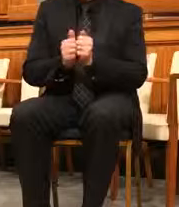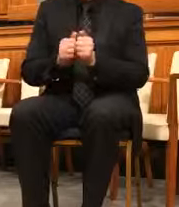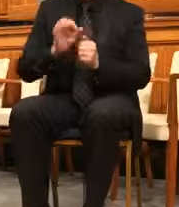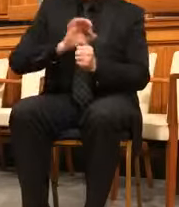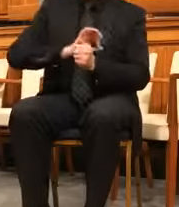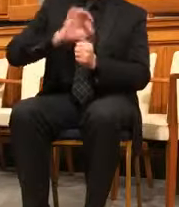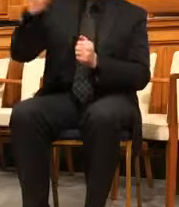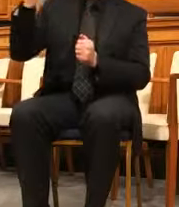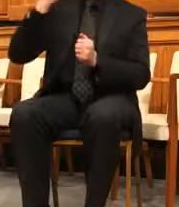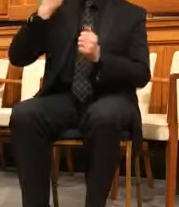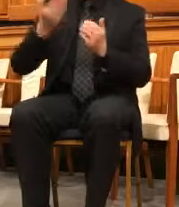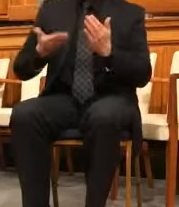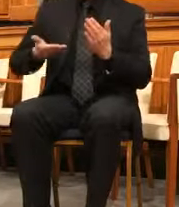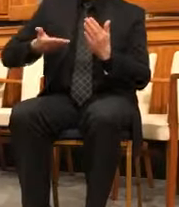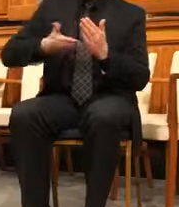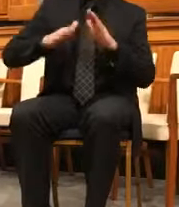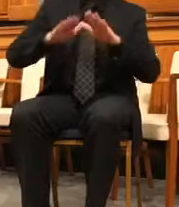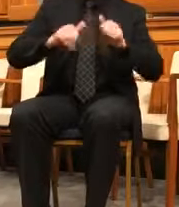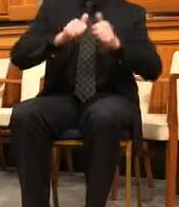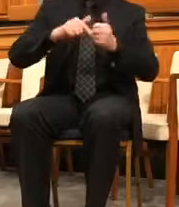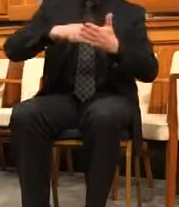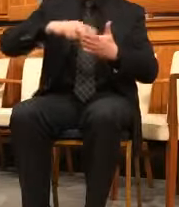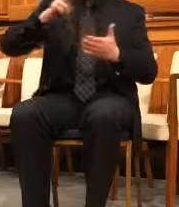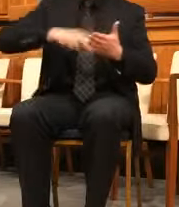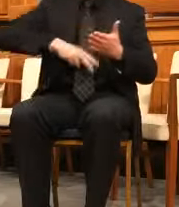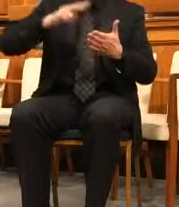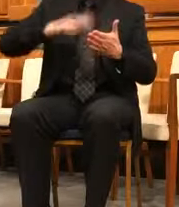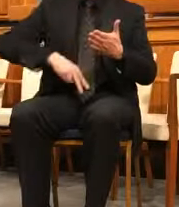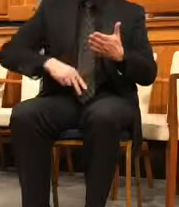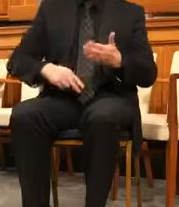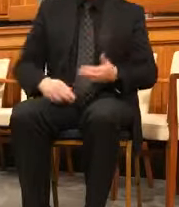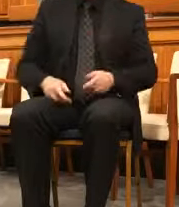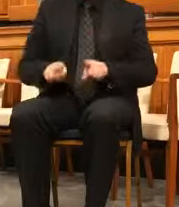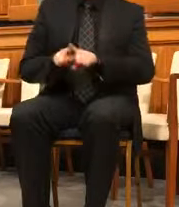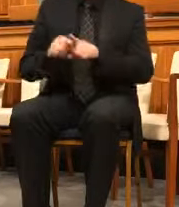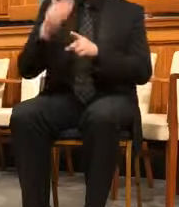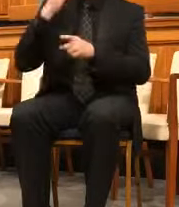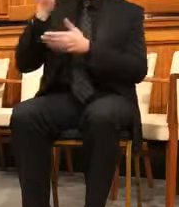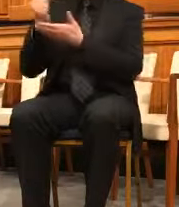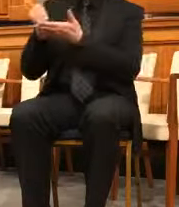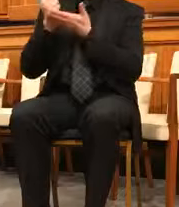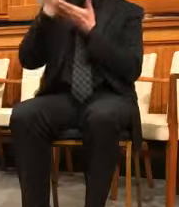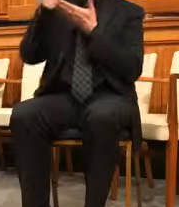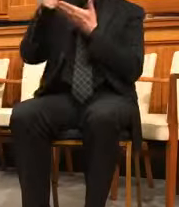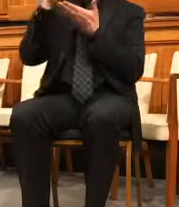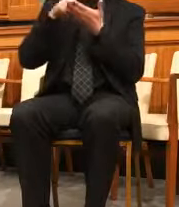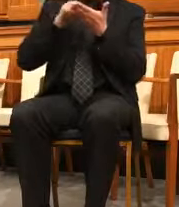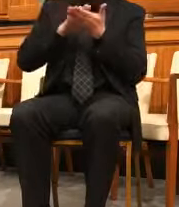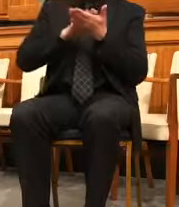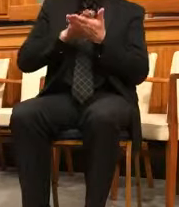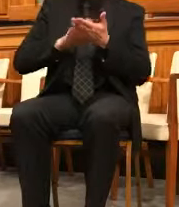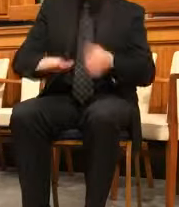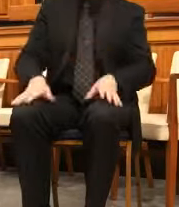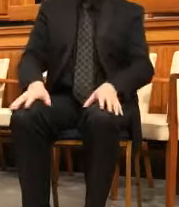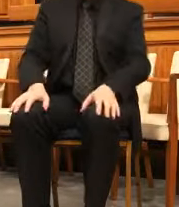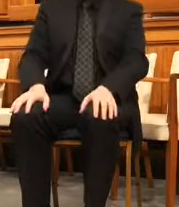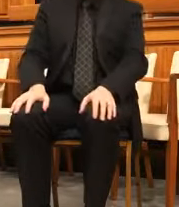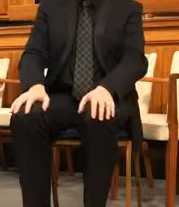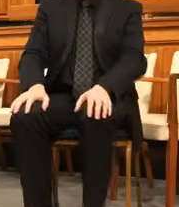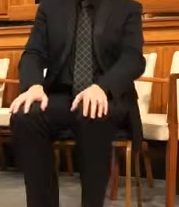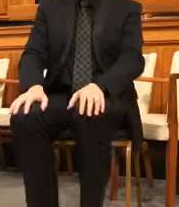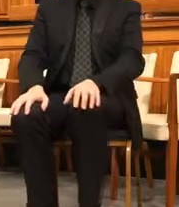God add his blessing to that further reading of his word, grant us all understanding.